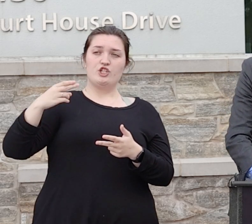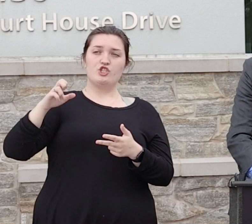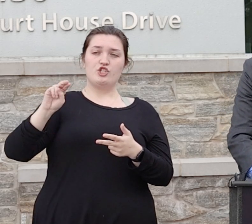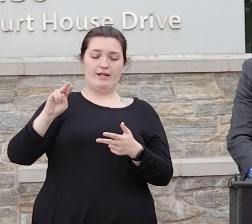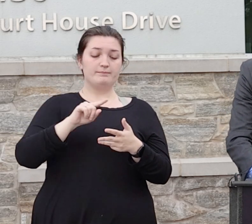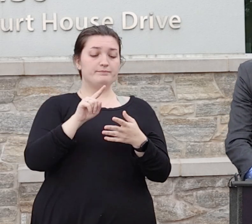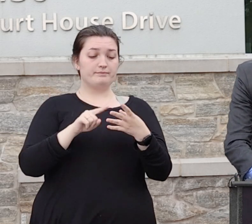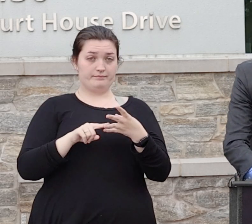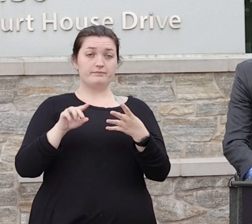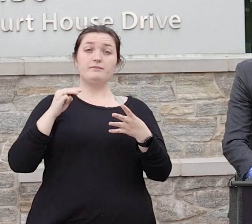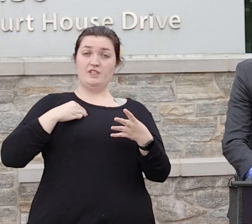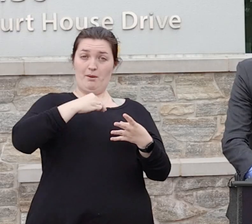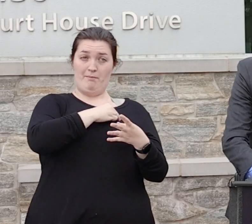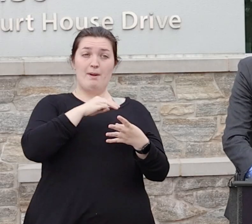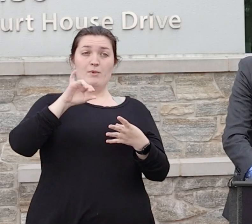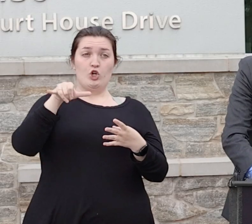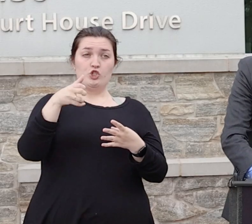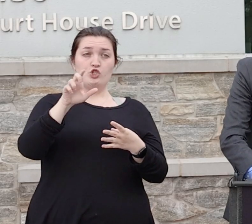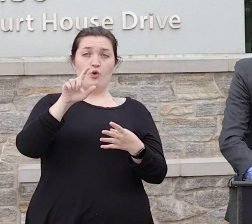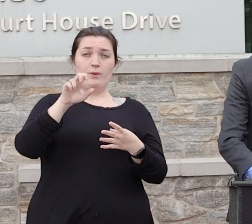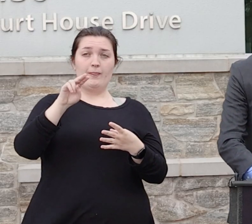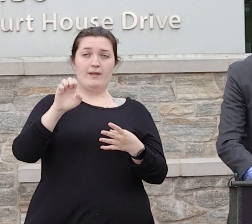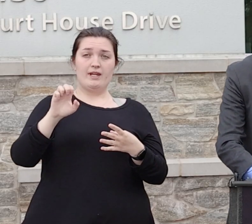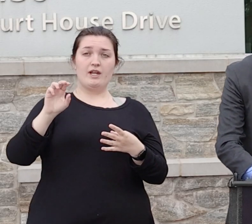Board of Education Member Jolene Mosley.